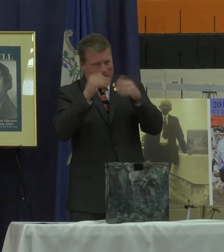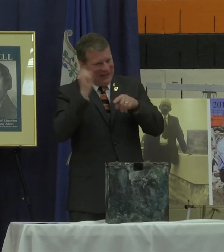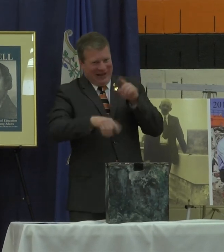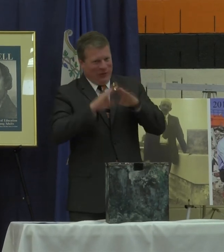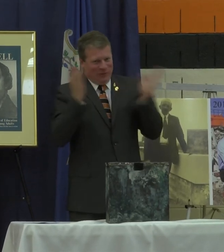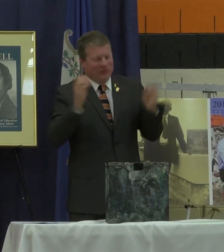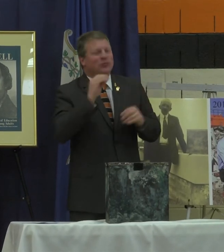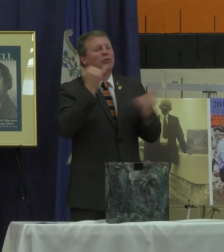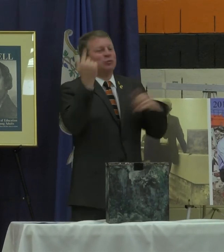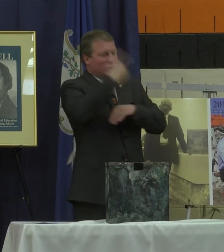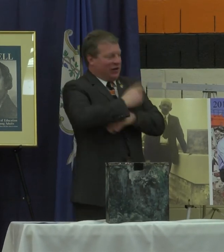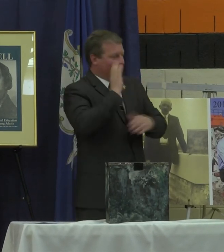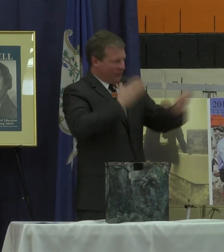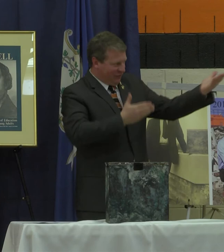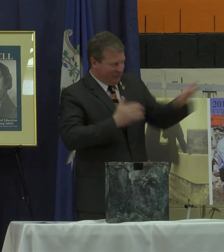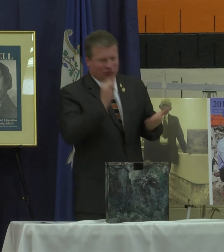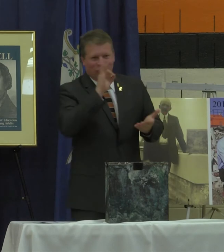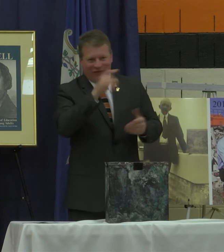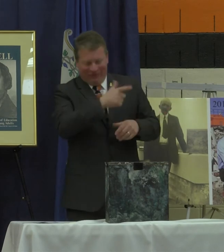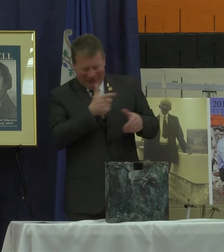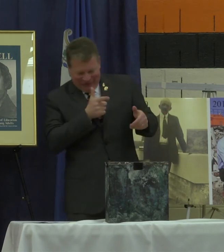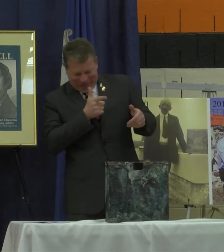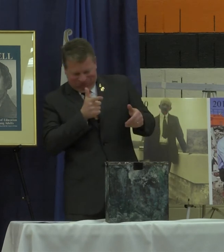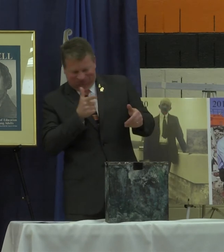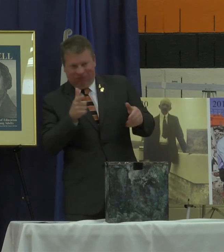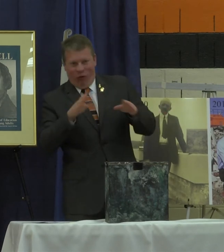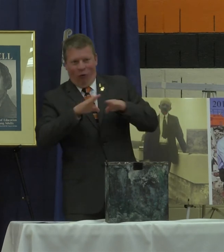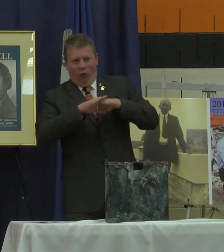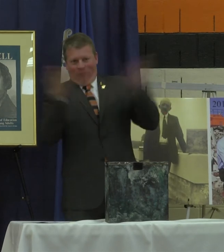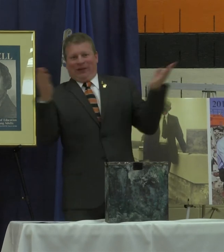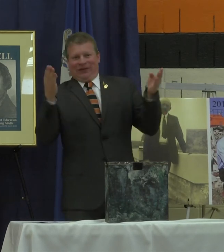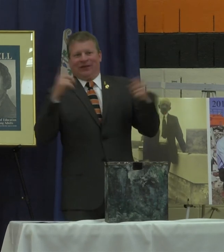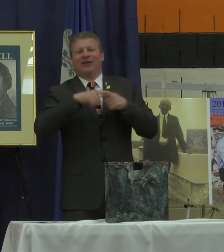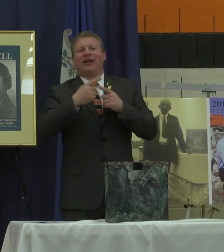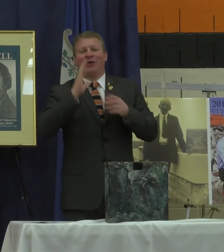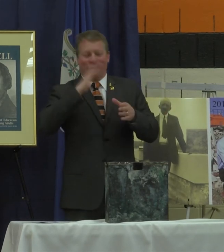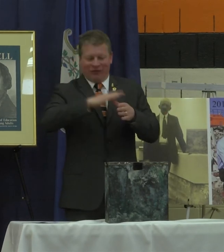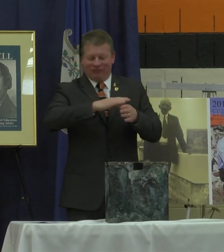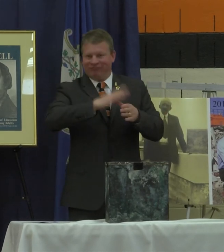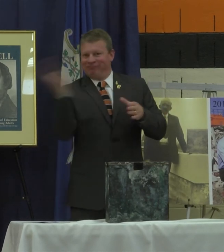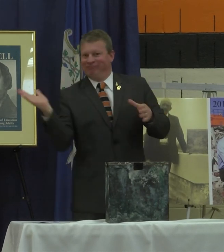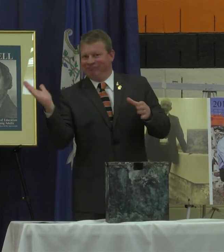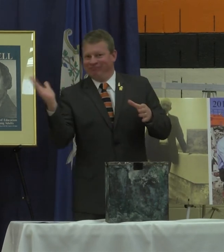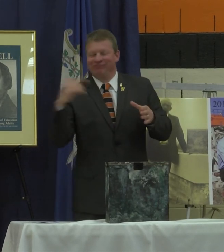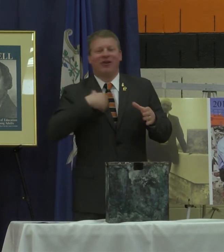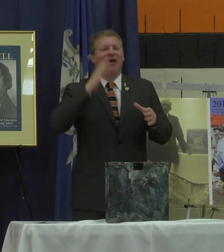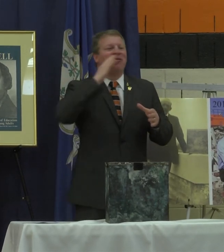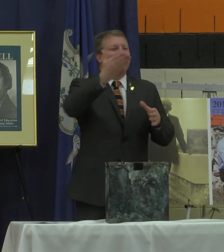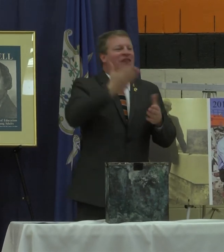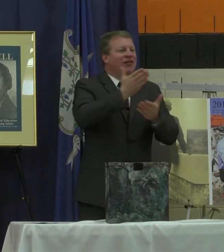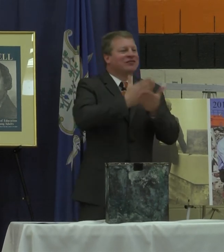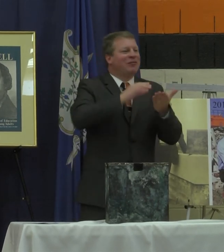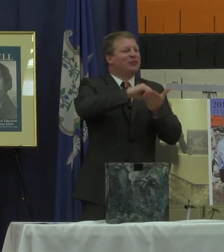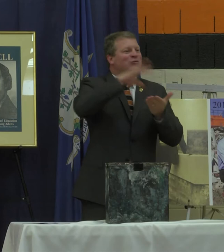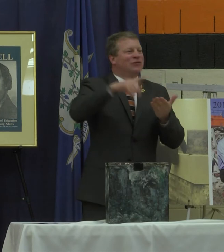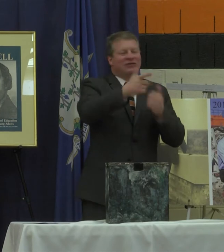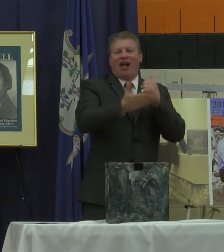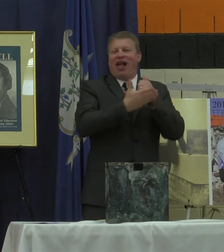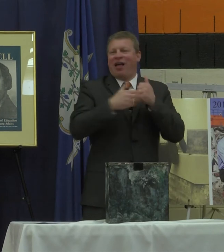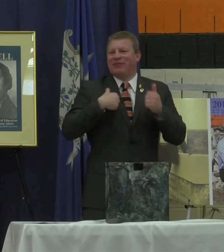spaces on either side or in the corners. So today, Jeff is going to come up and finish opening the box, and then I'll be inviting